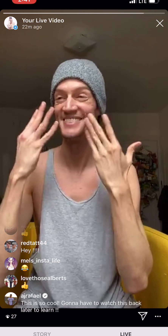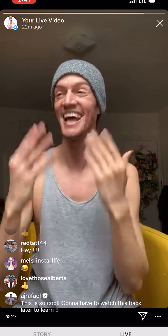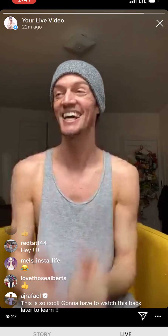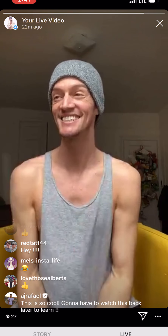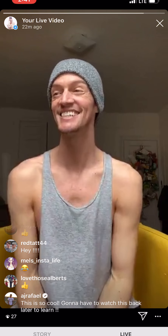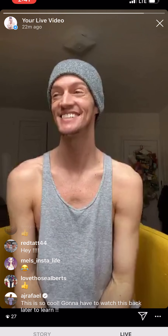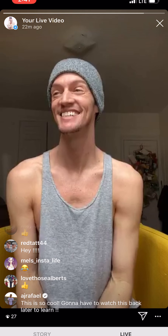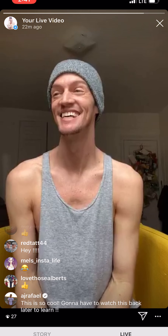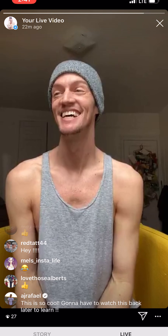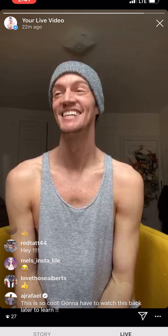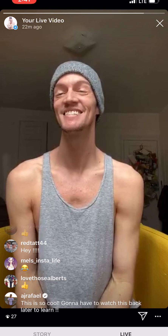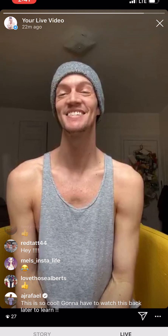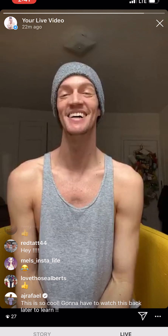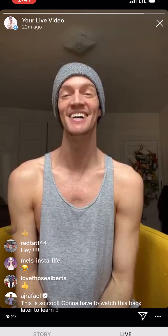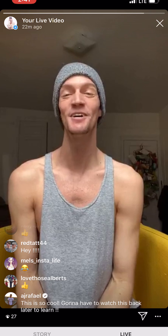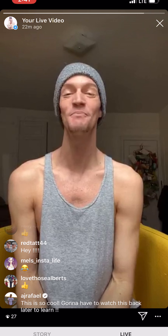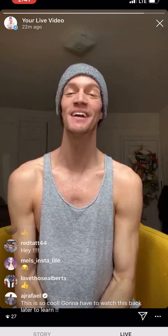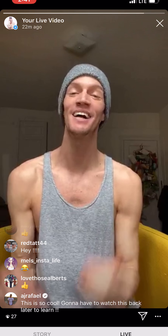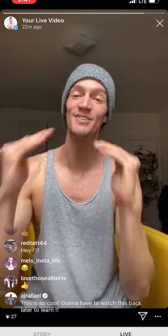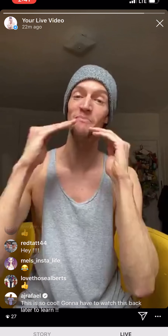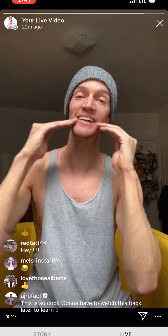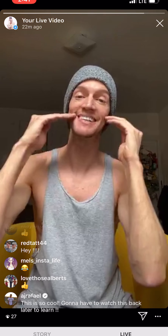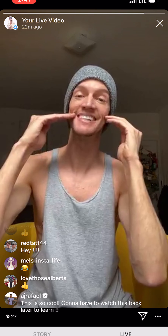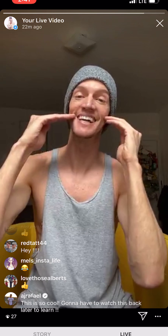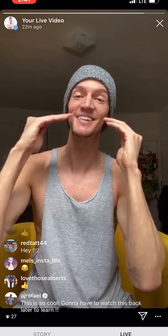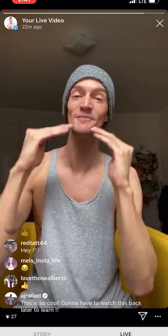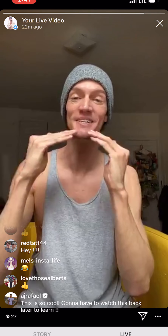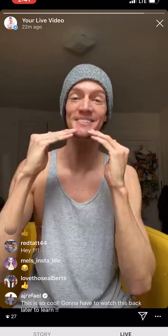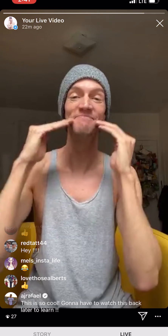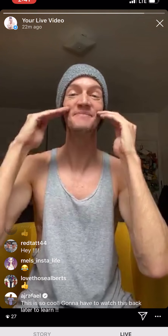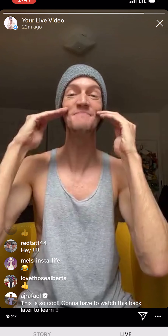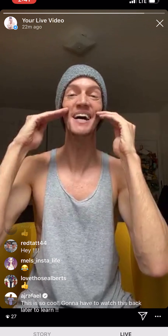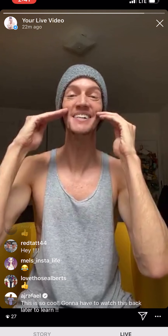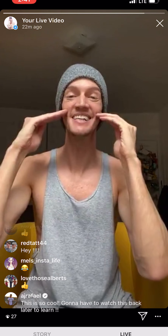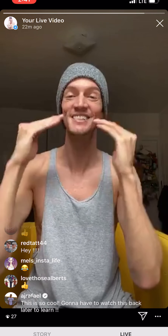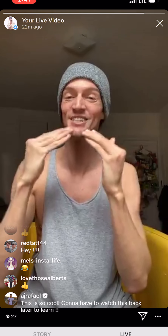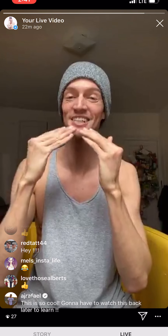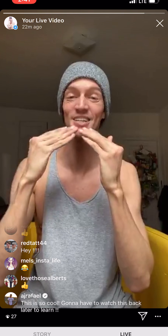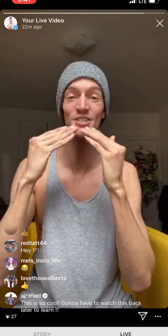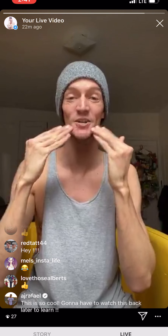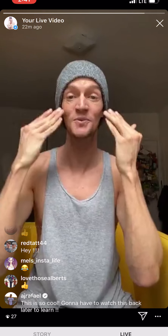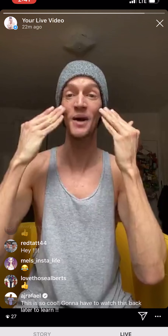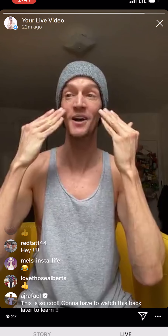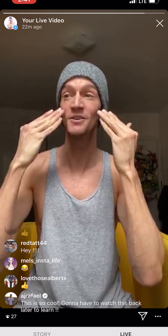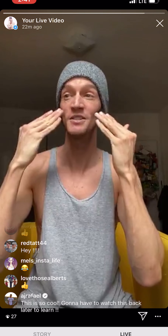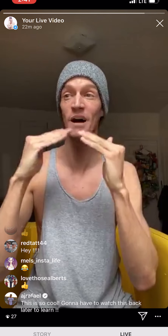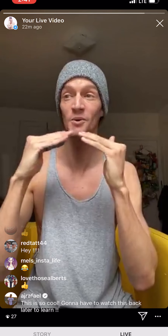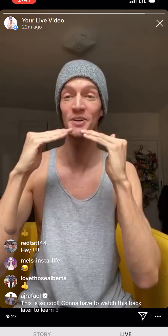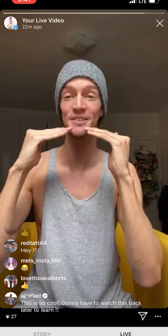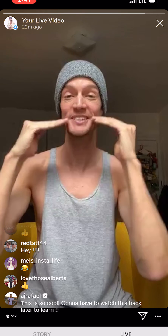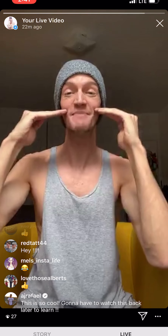Excellent. I hope I got you smiling today a little bit. Smiling. You just kind of show how a smile works. Smile.